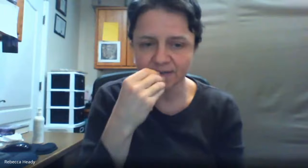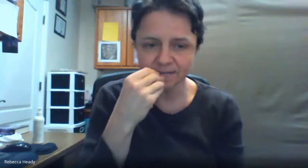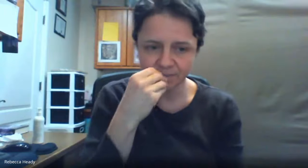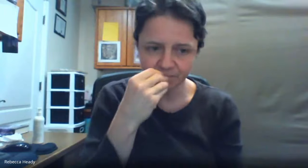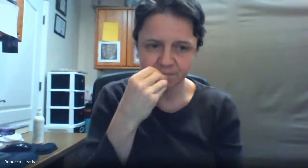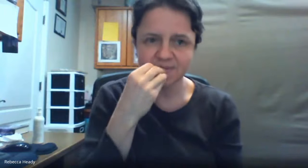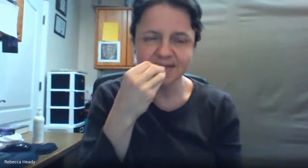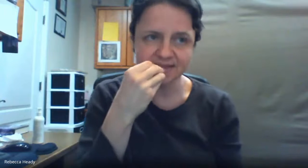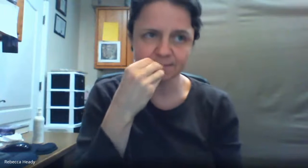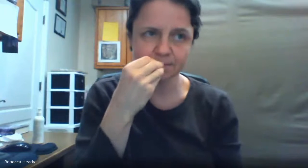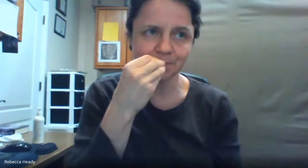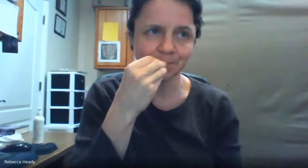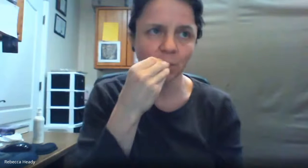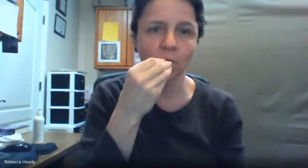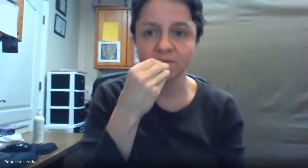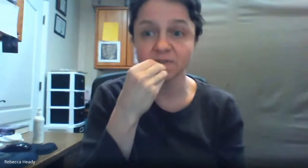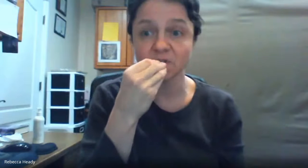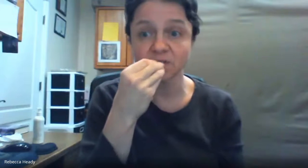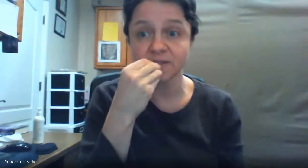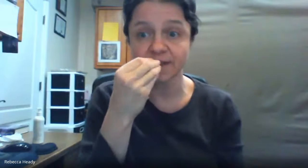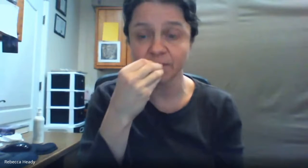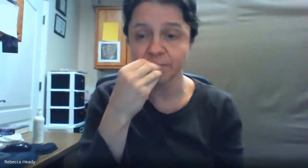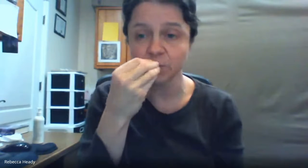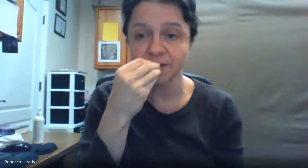it. Eat. Or this is also the sign for food.